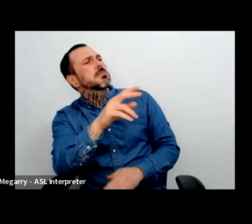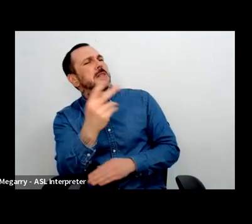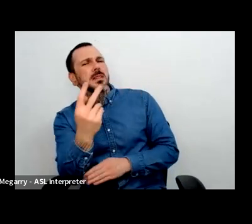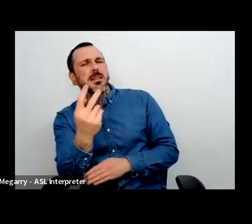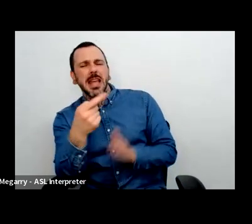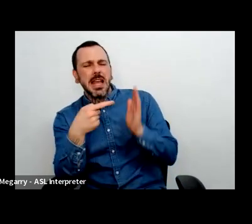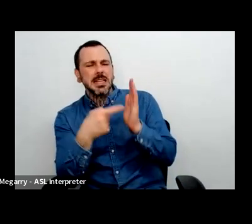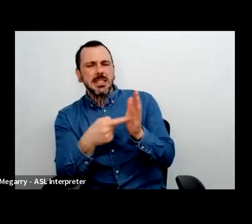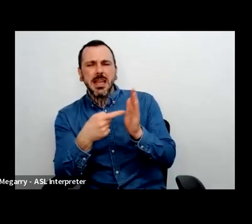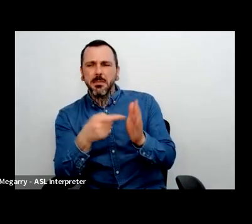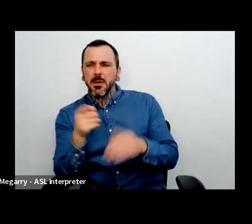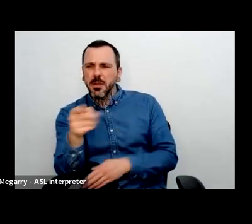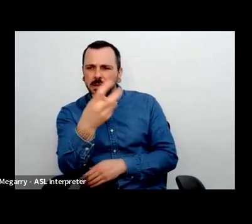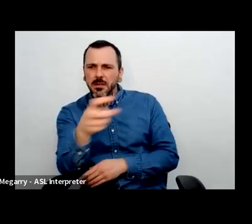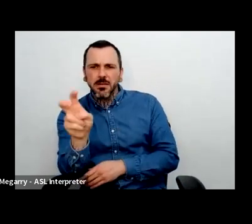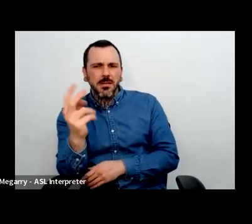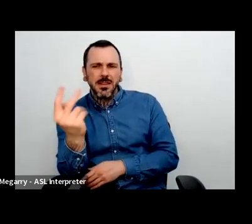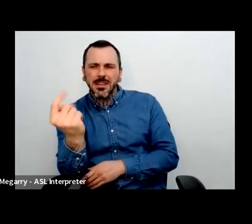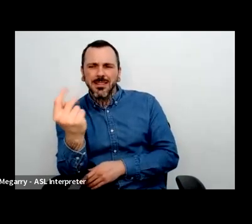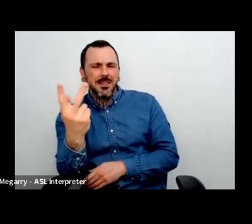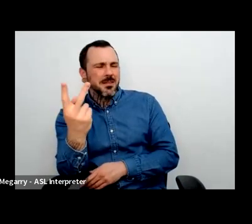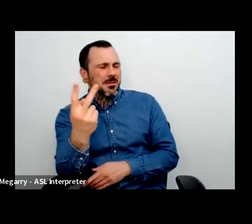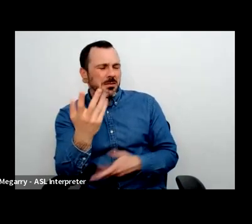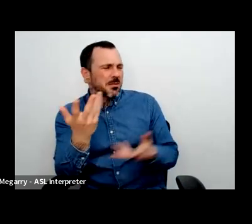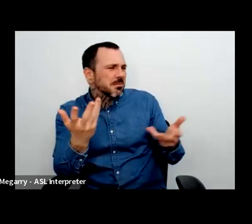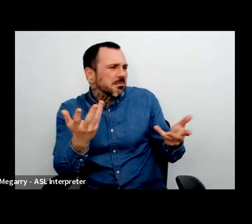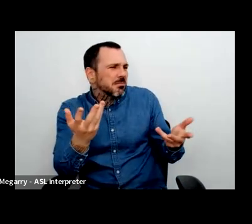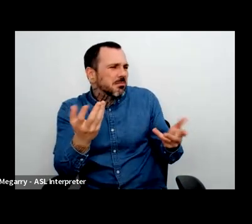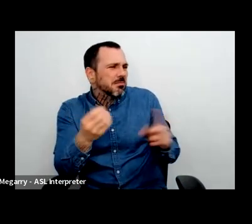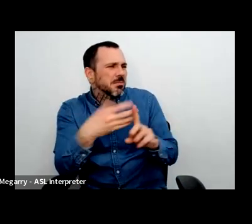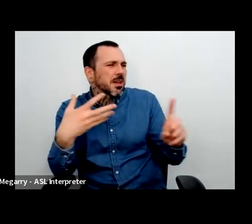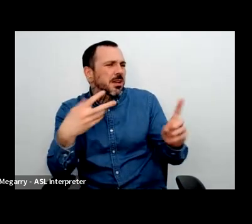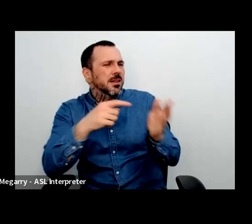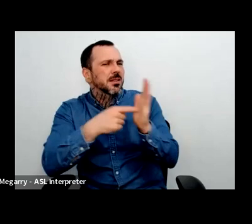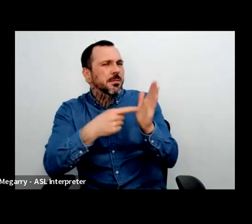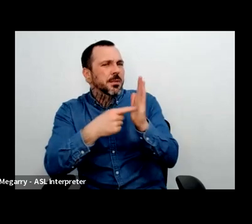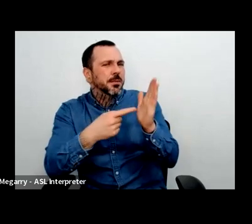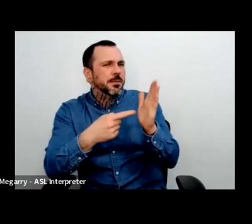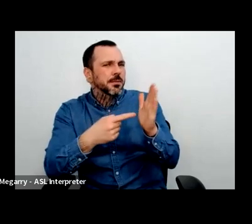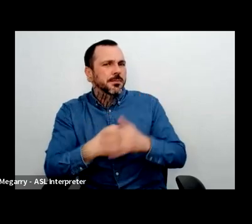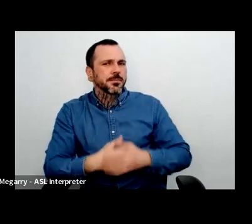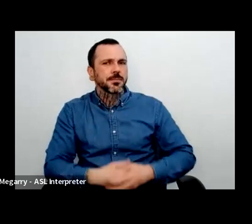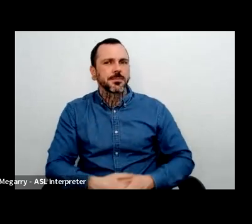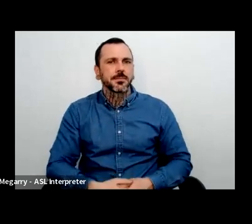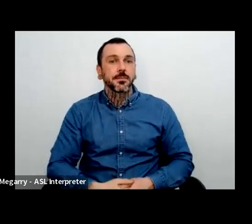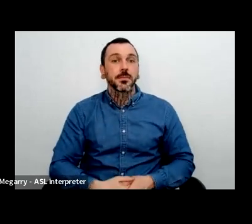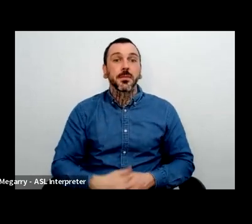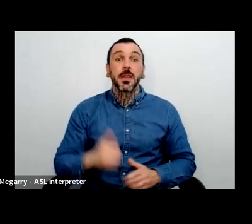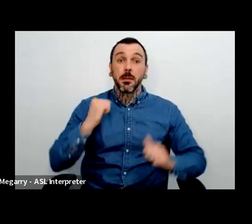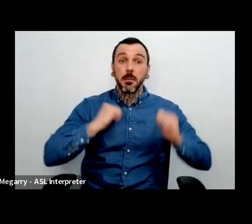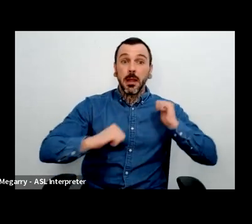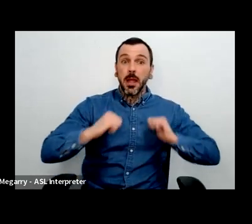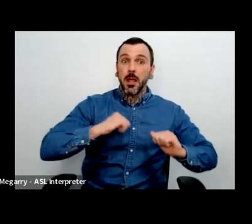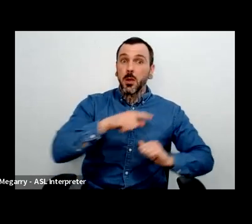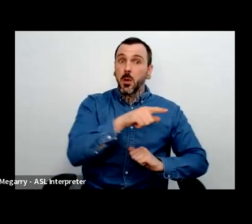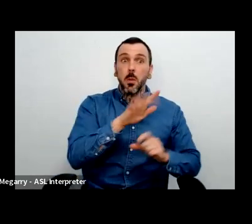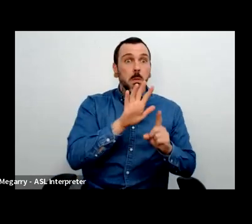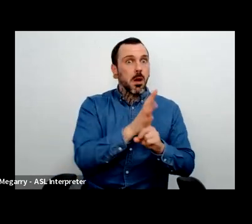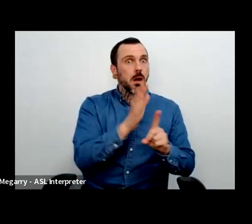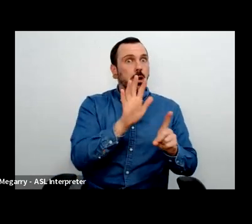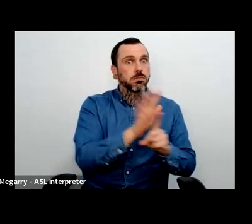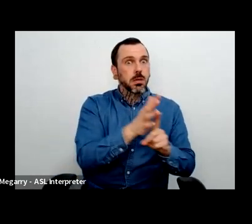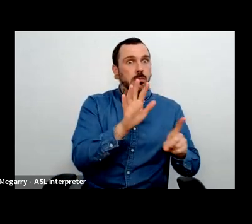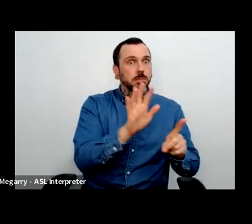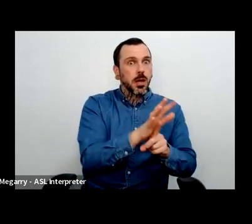telling example of what? Well, the play was a huge hit, and then they put it on television,